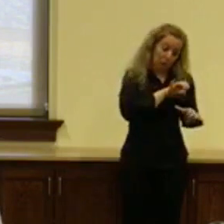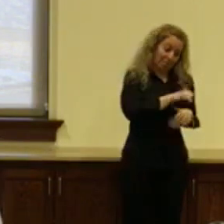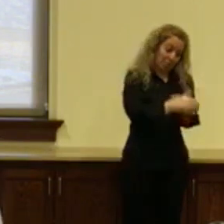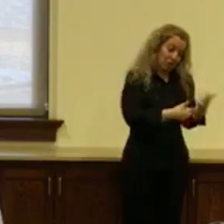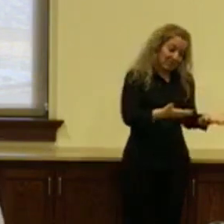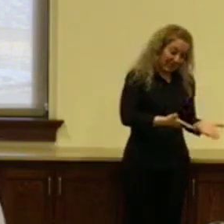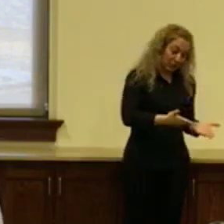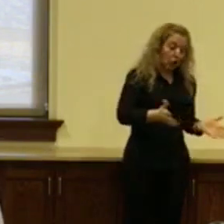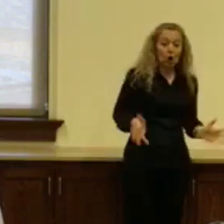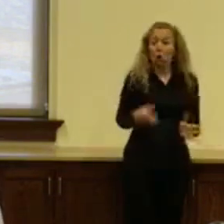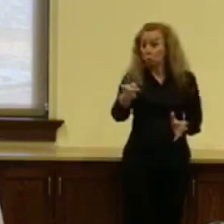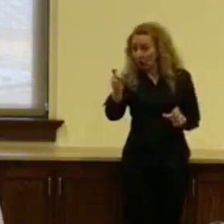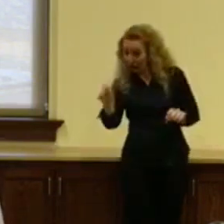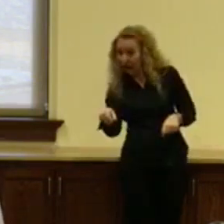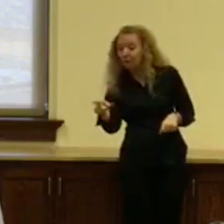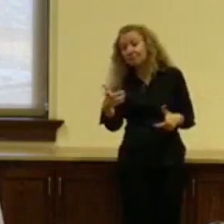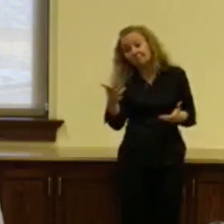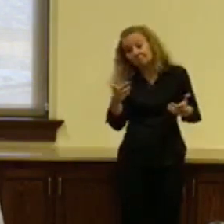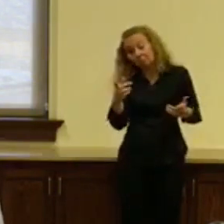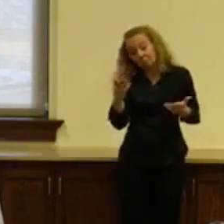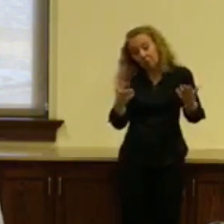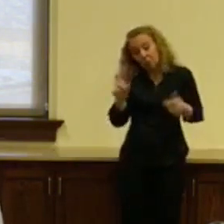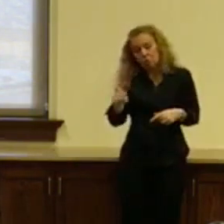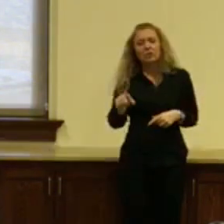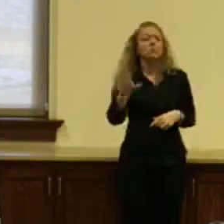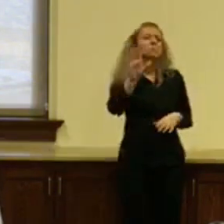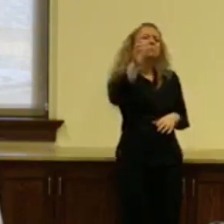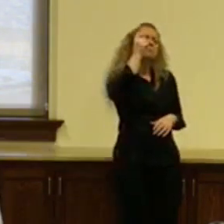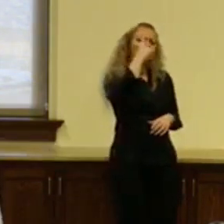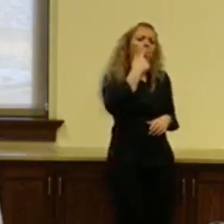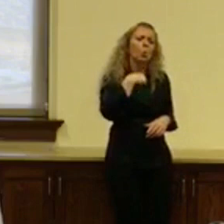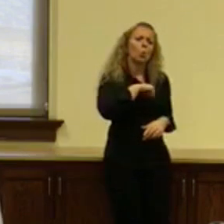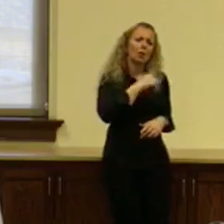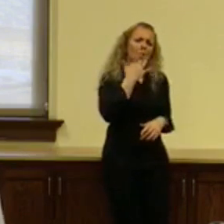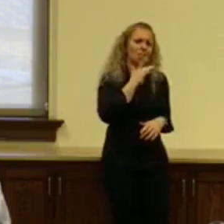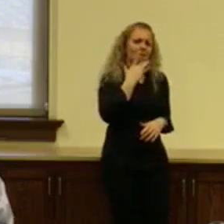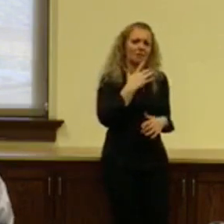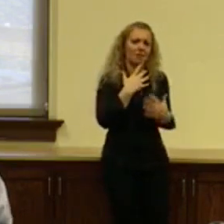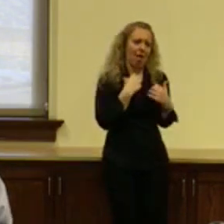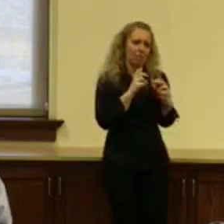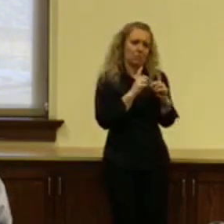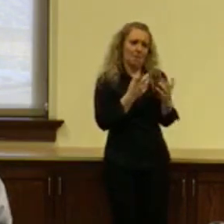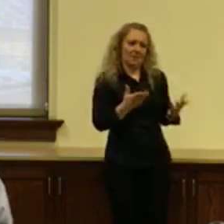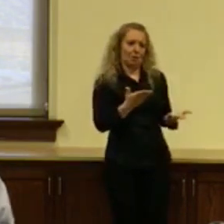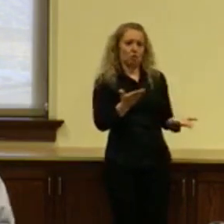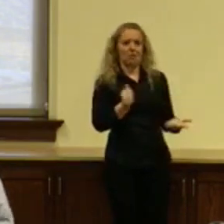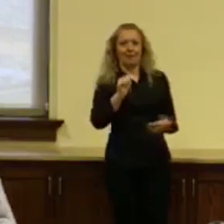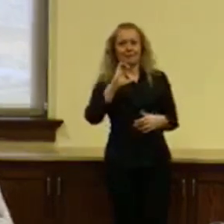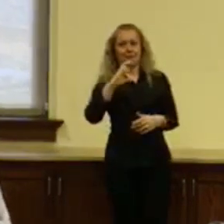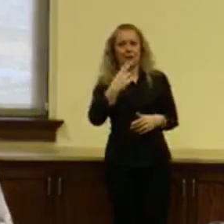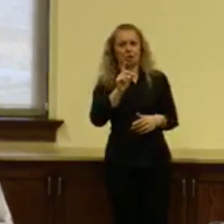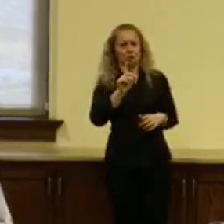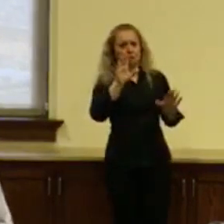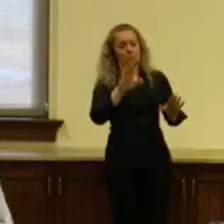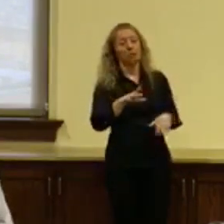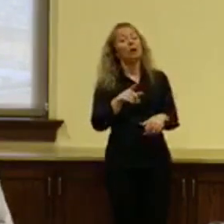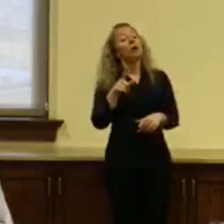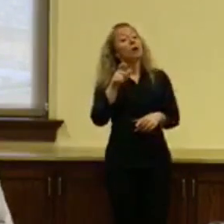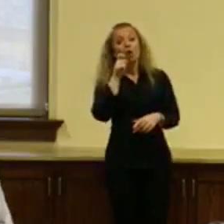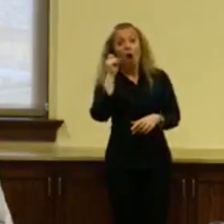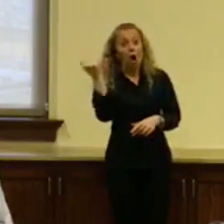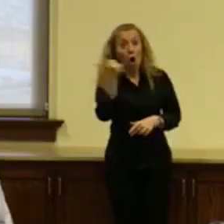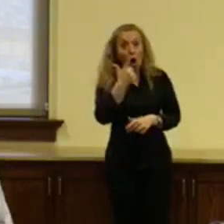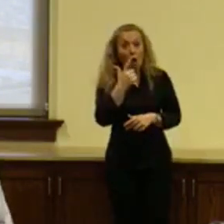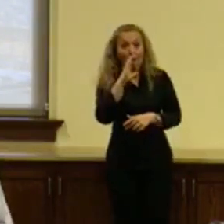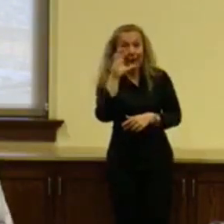well. And we are fortunate that we do have a health department. As the questioner mentioned, not all counties do. So the fact